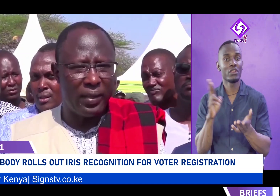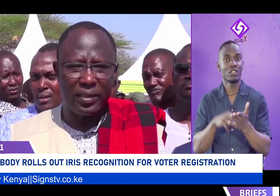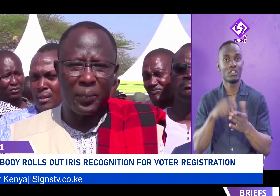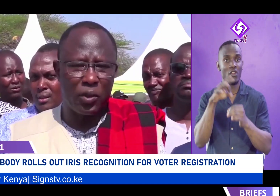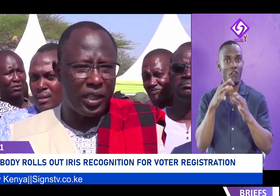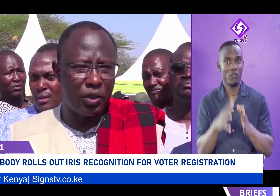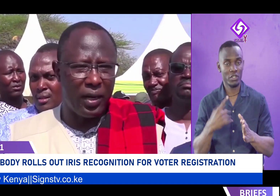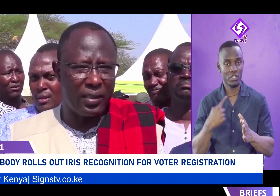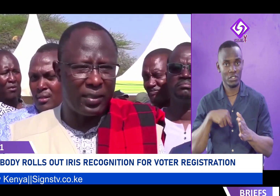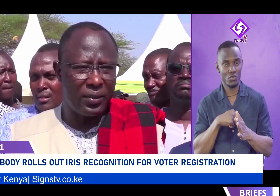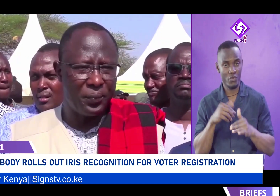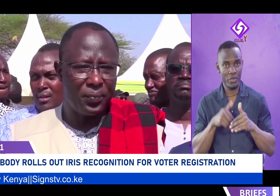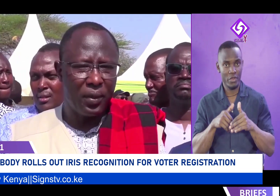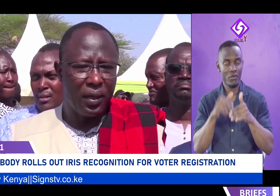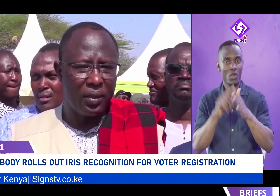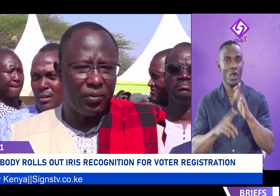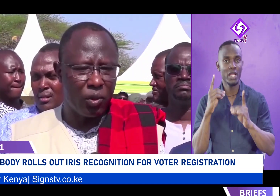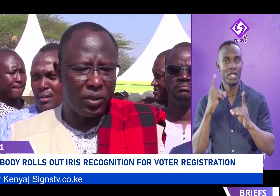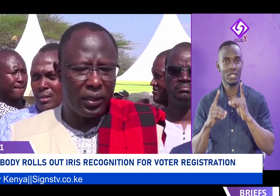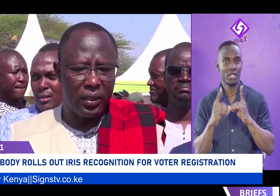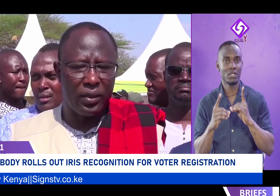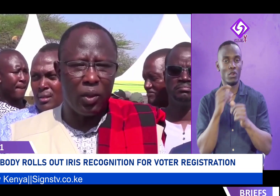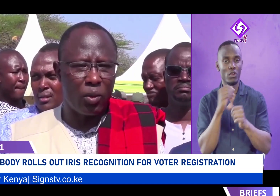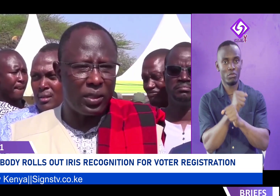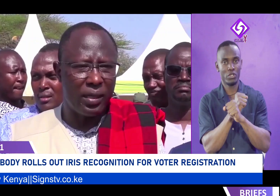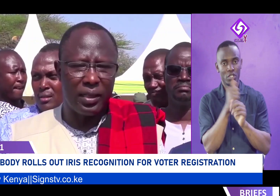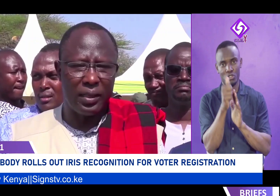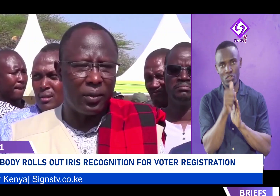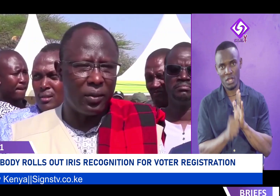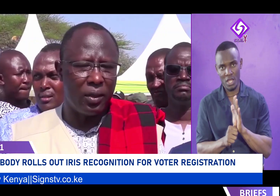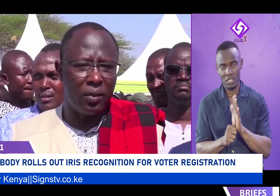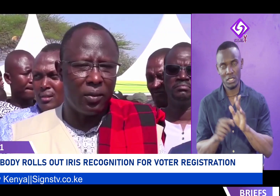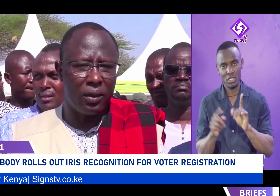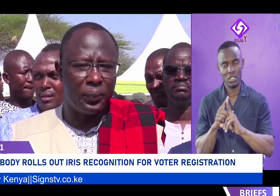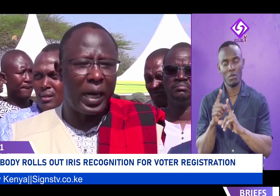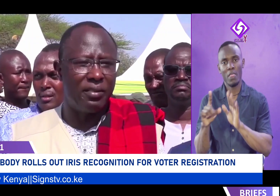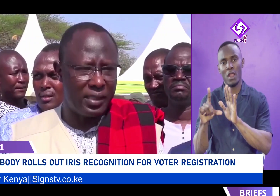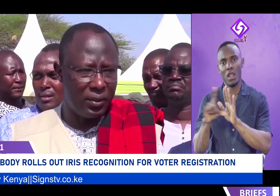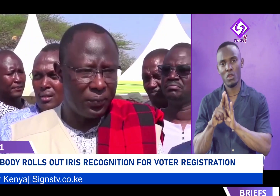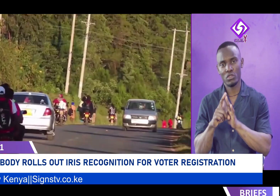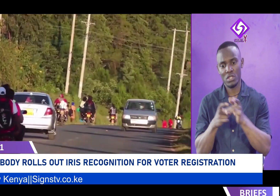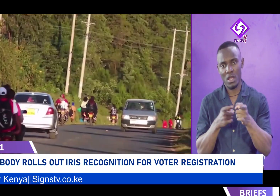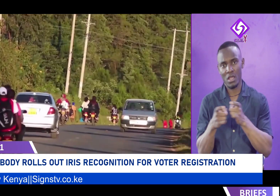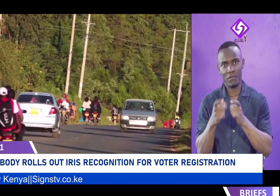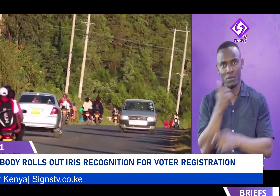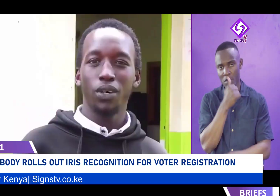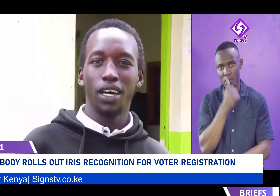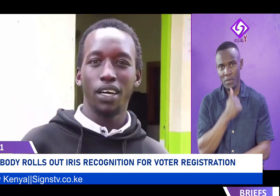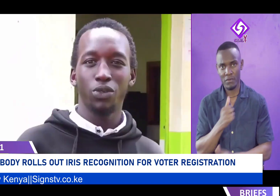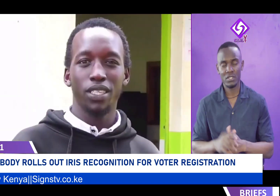the Data Protection Act and of course the laws governing privacy. Tumefika huku